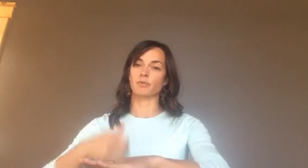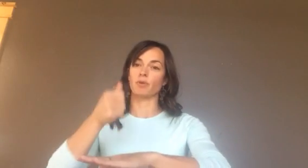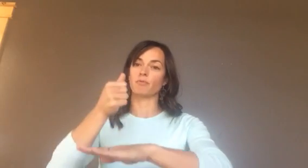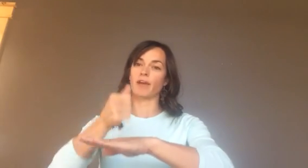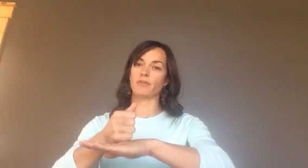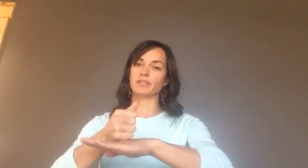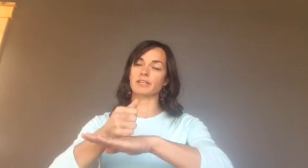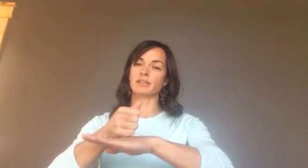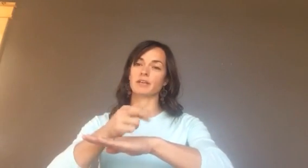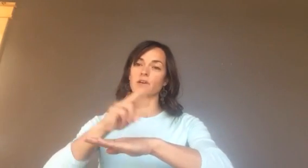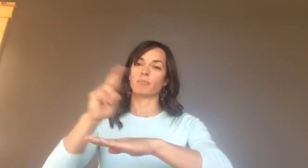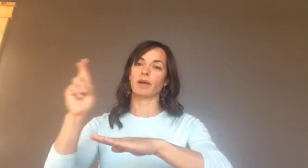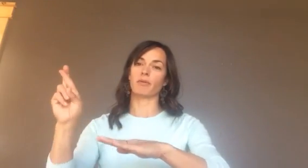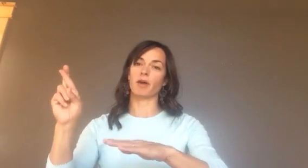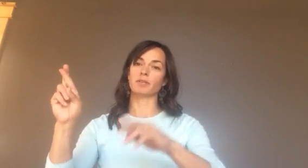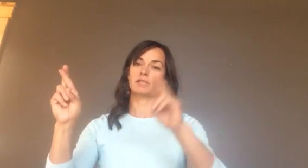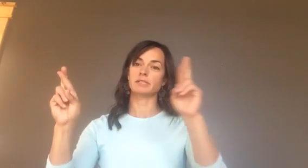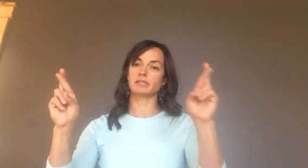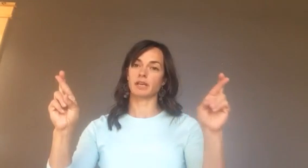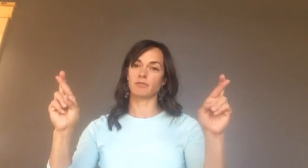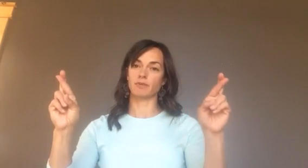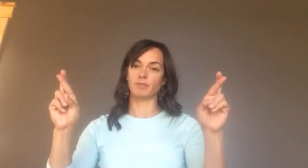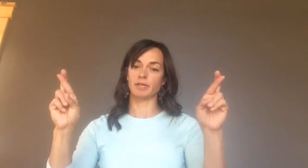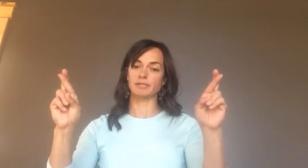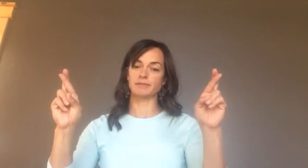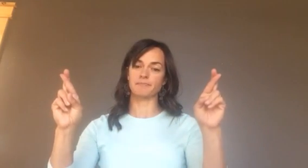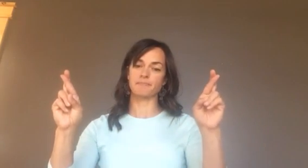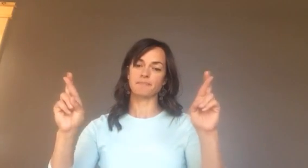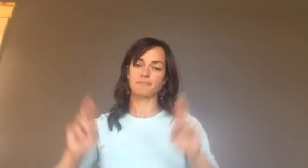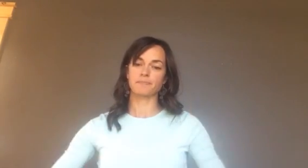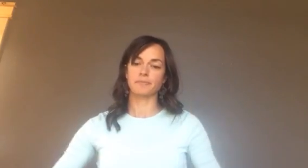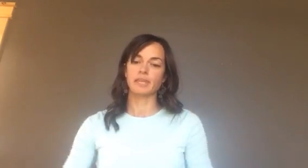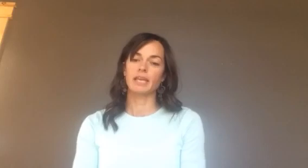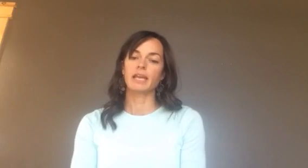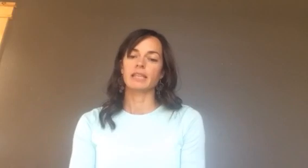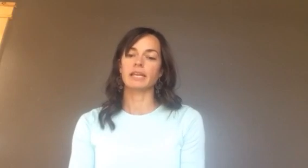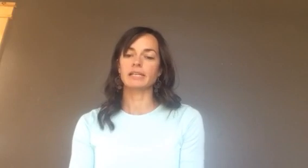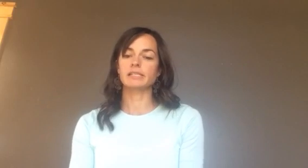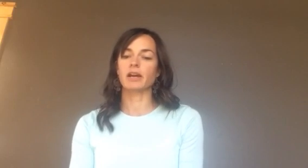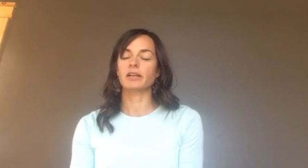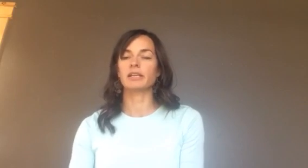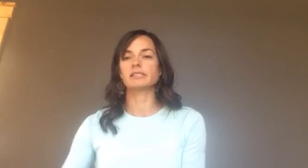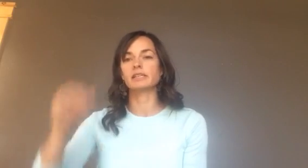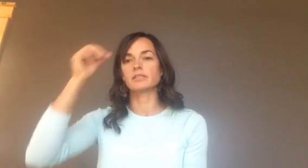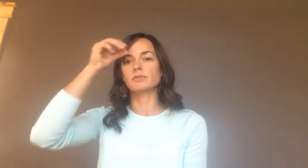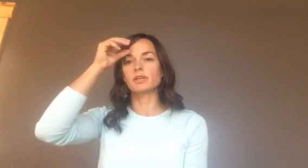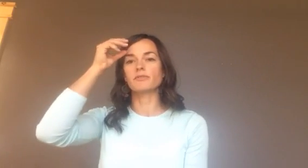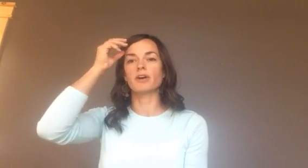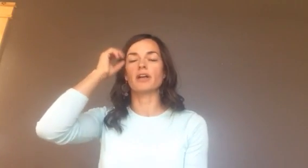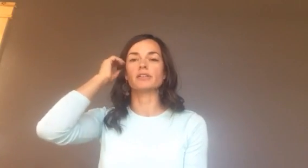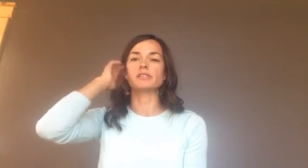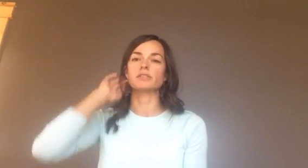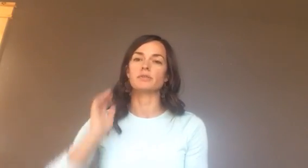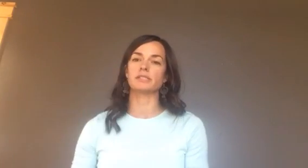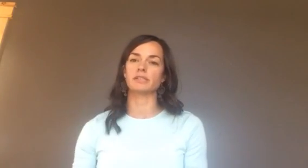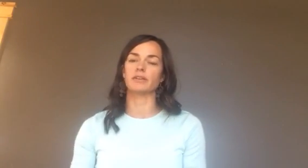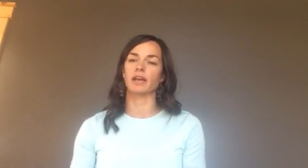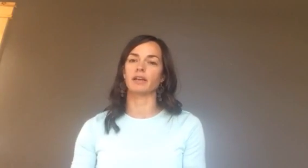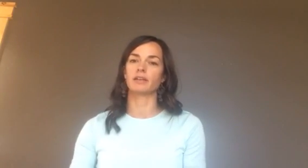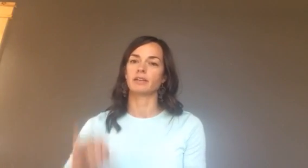Rome founded by Romulus and Remus. The next card is Israel falls to Assyria.